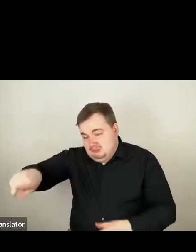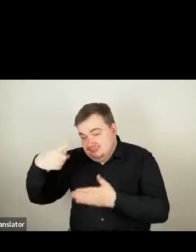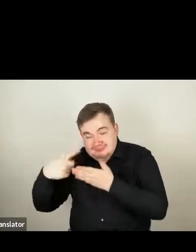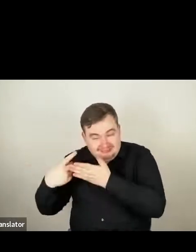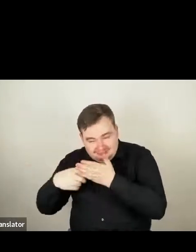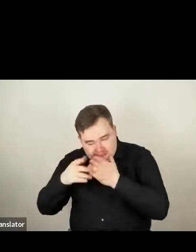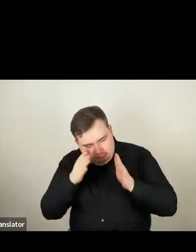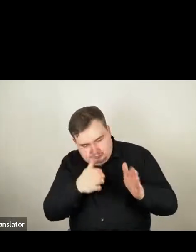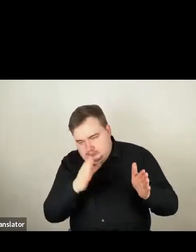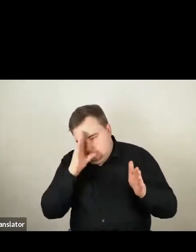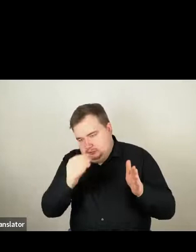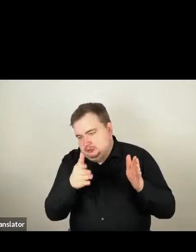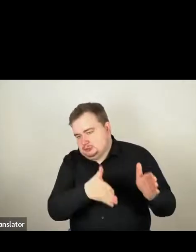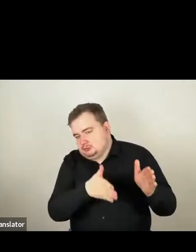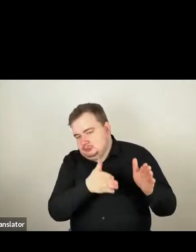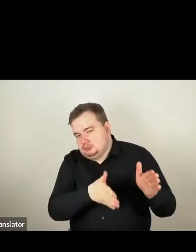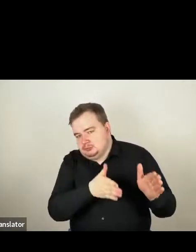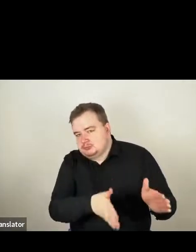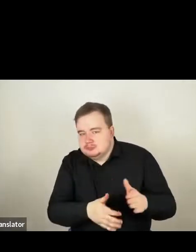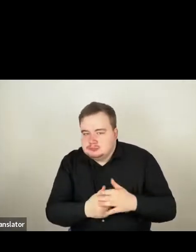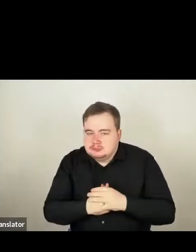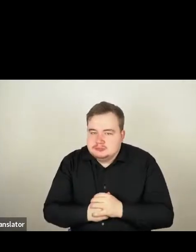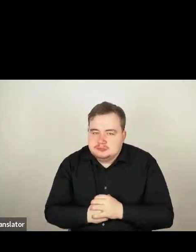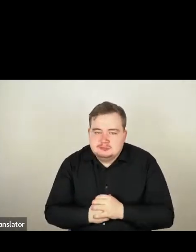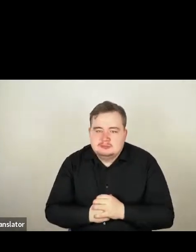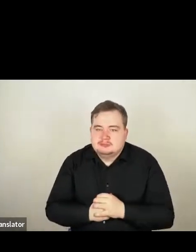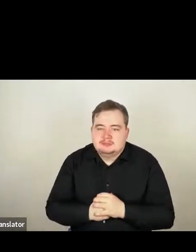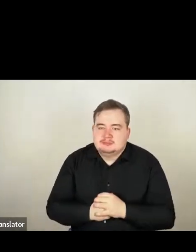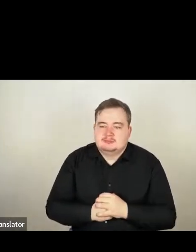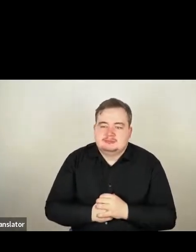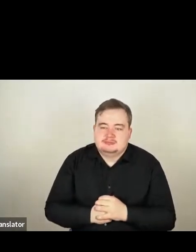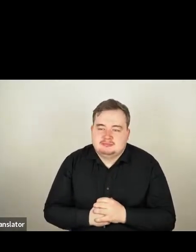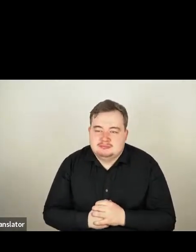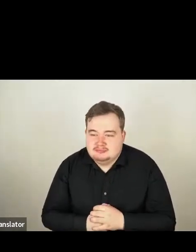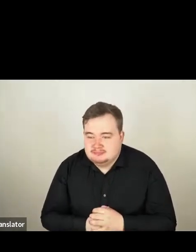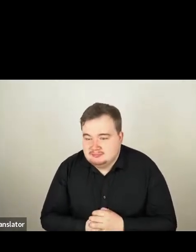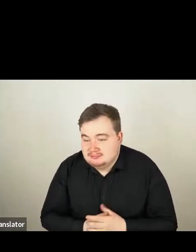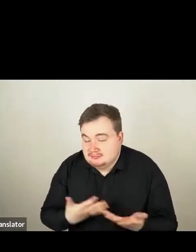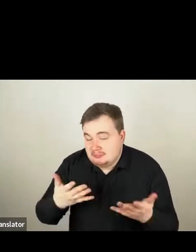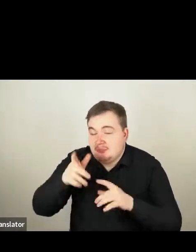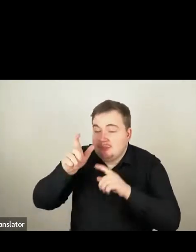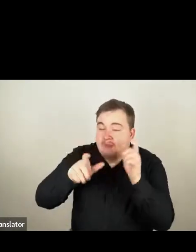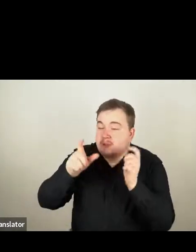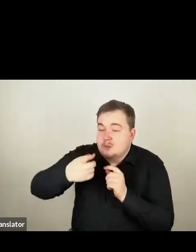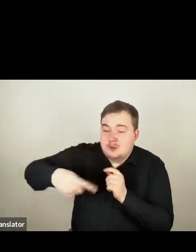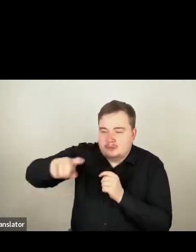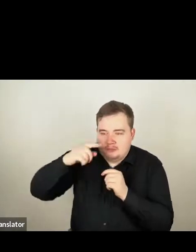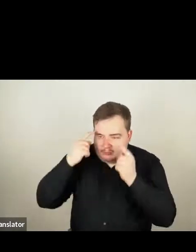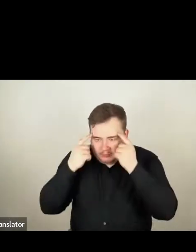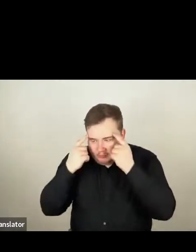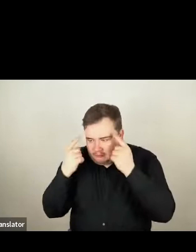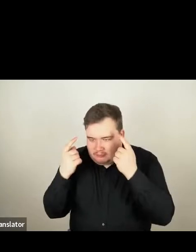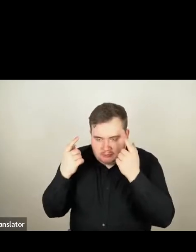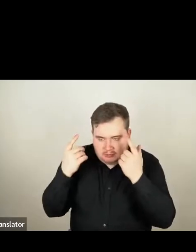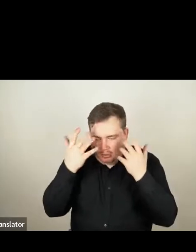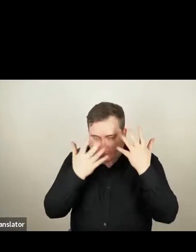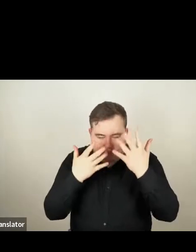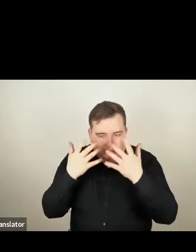you could almost see light bulbs going on in people's heads at certain times, understanding that